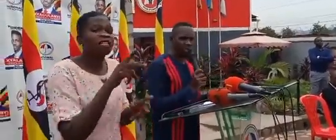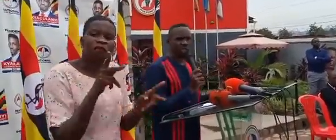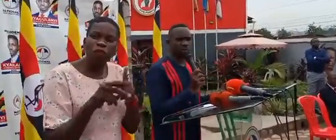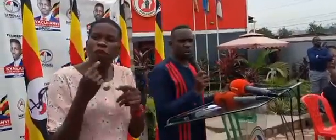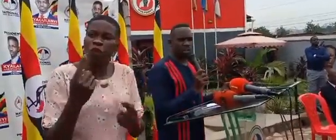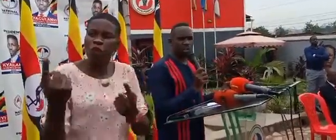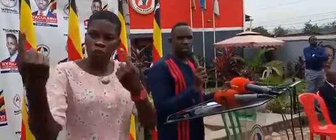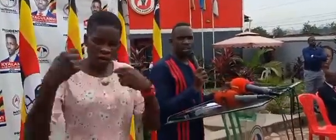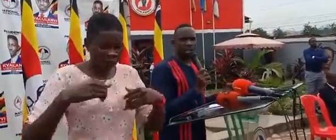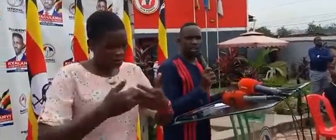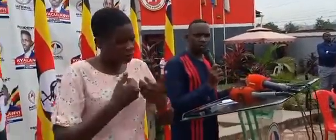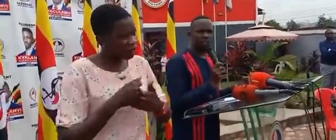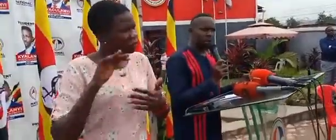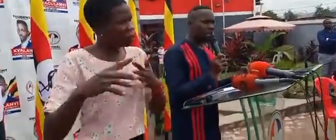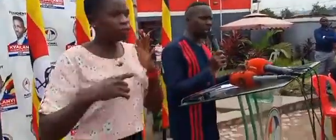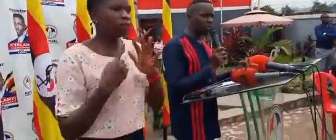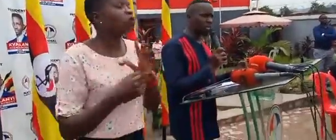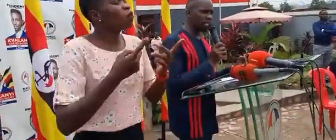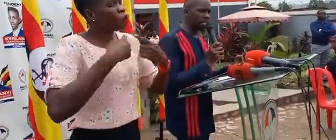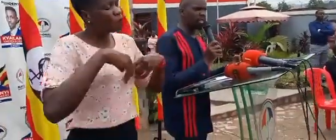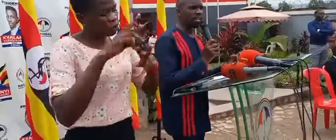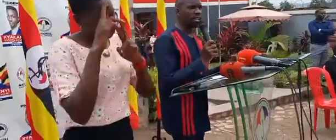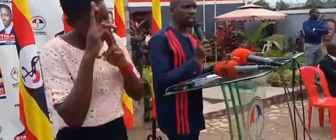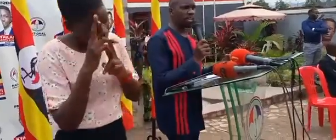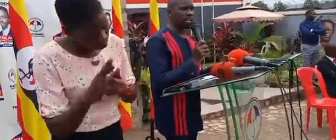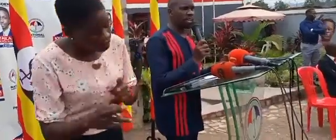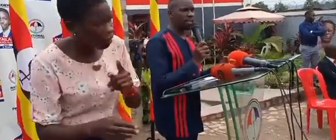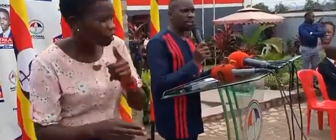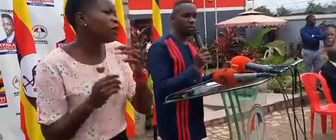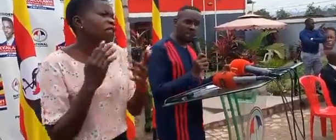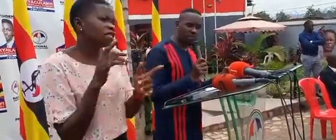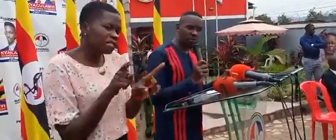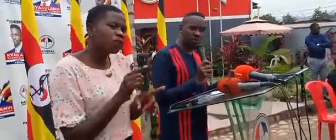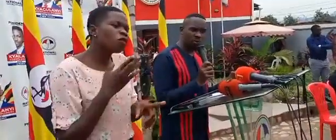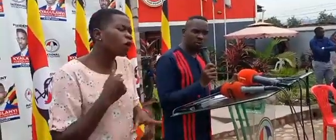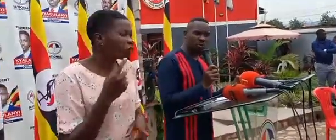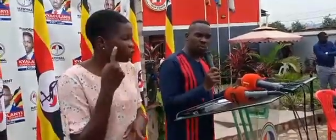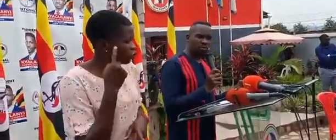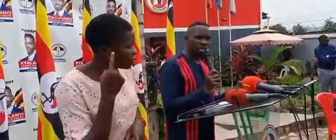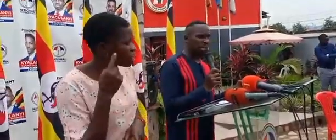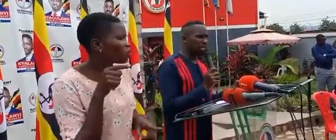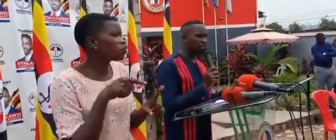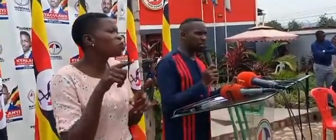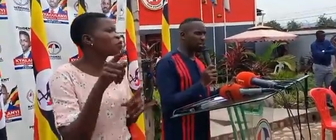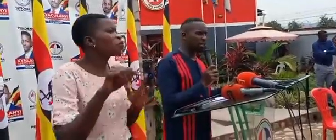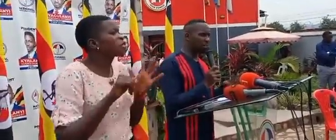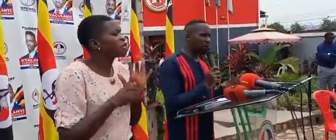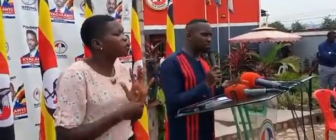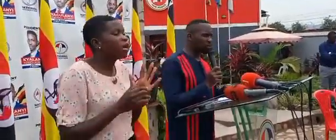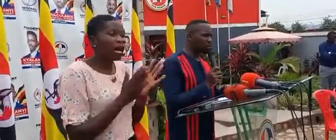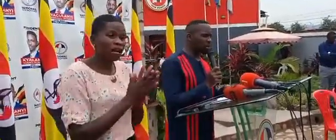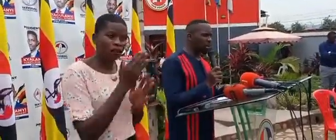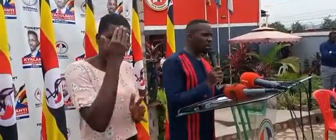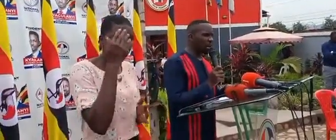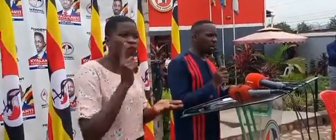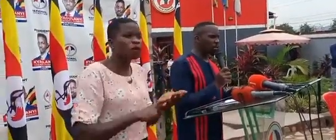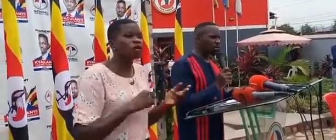tubasamu nye chitiwa. Ilanga tuwa tuwa kala tuulize, songezu. Tutengire chetikena